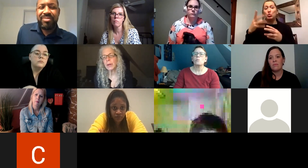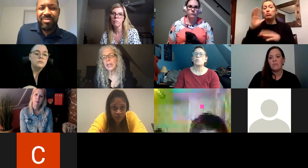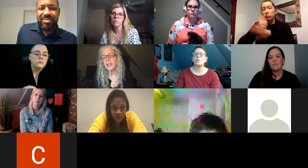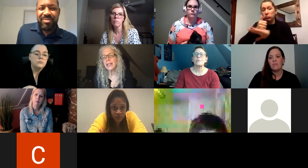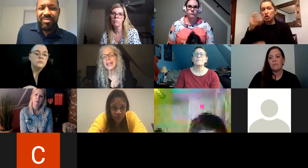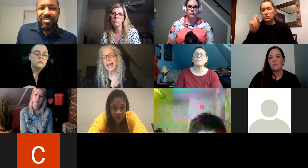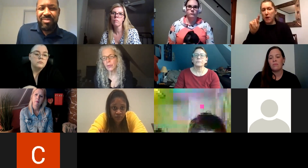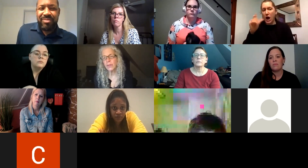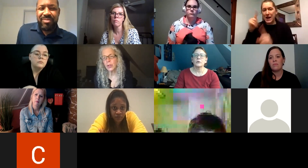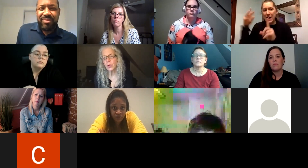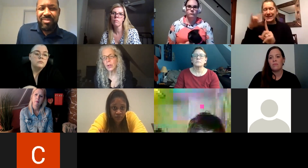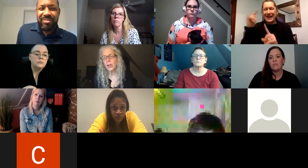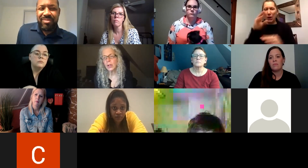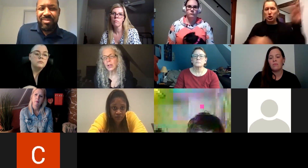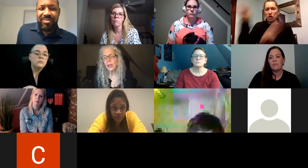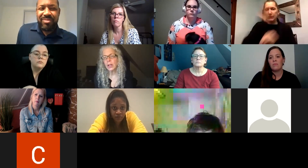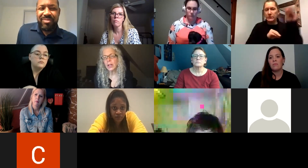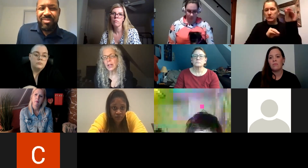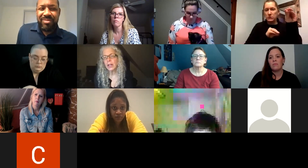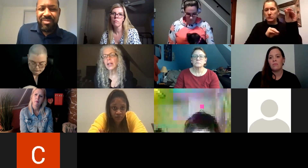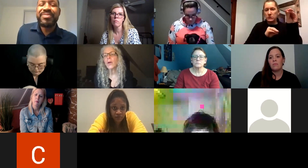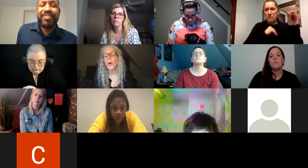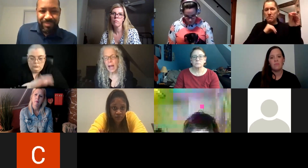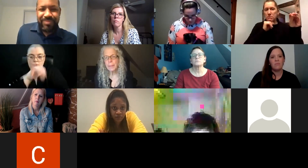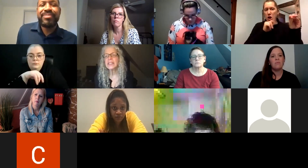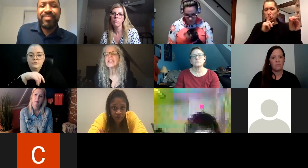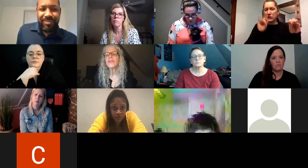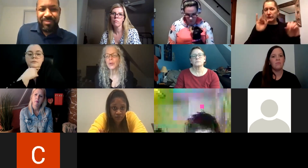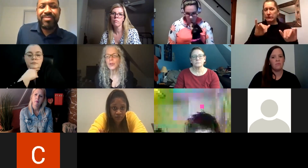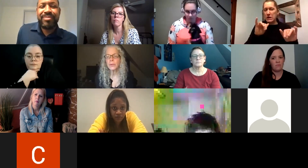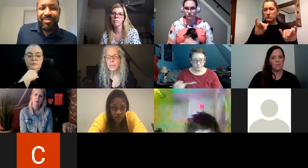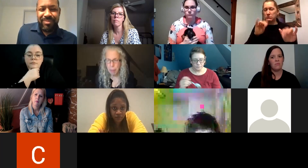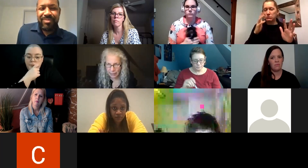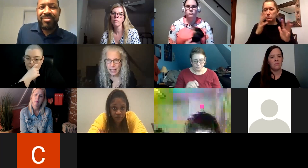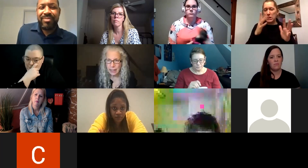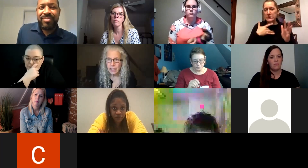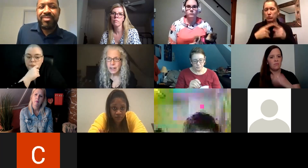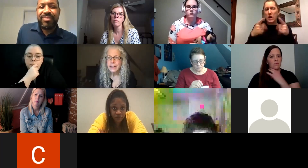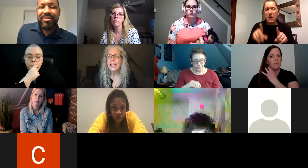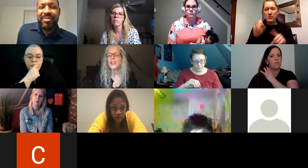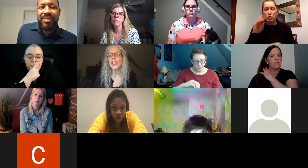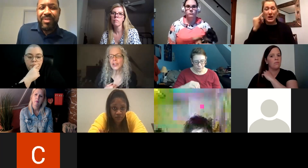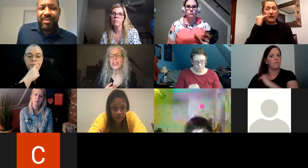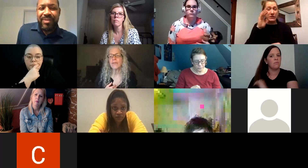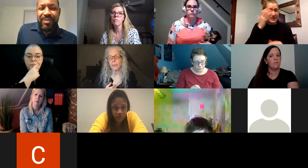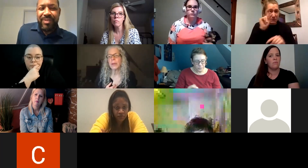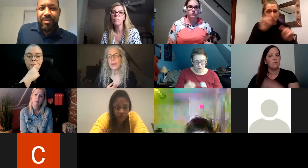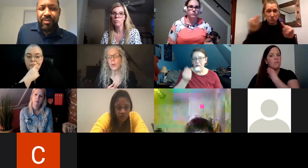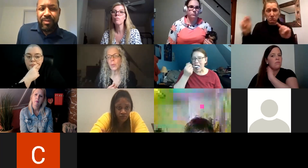everybody in the gallery view, what happens is if you spotlight, then it changes it for people who are watching in